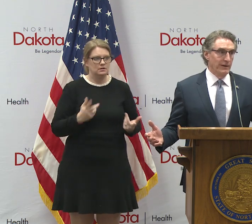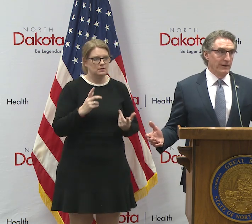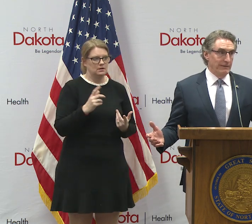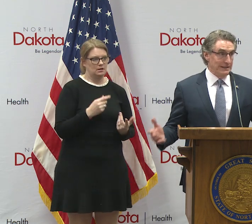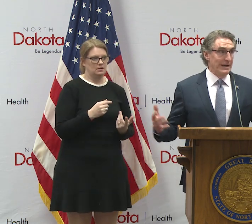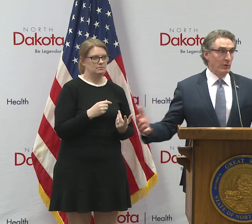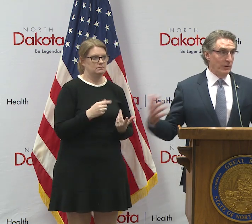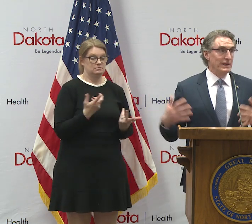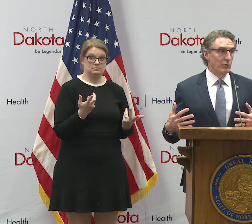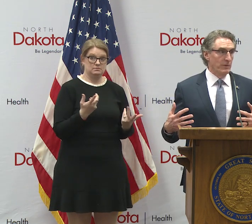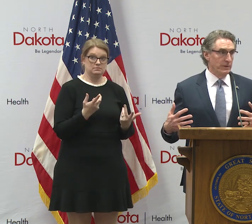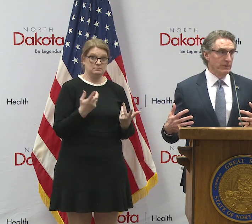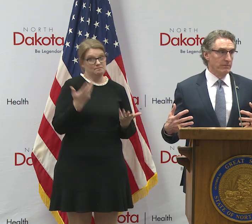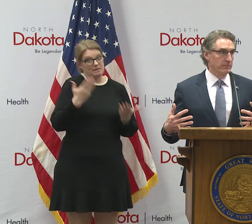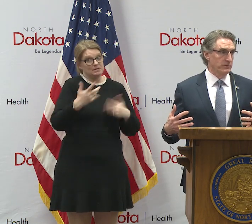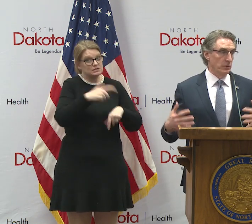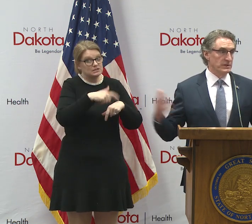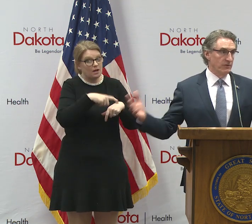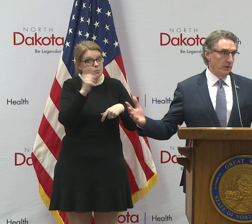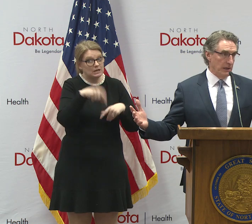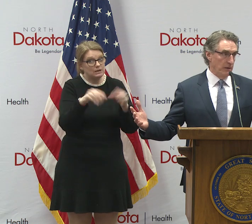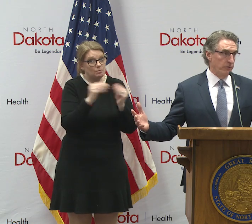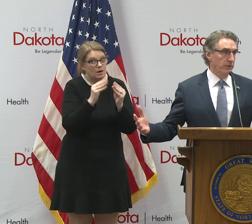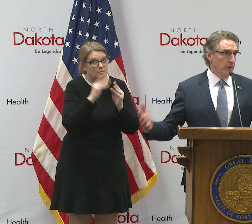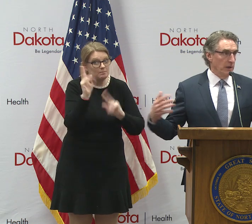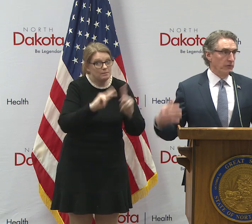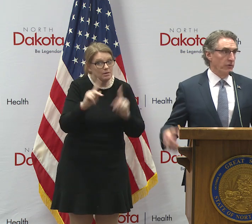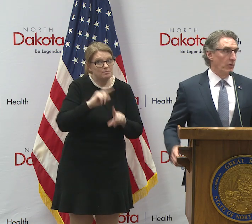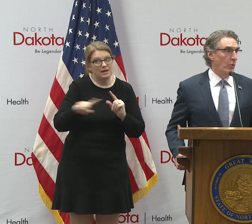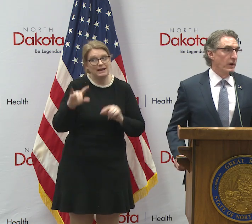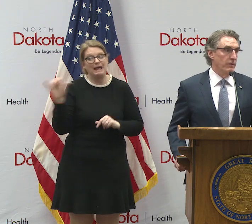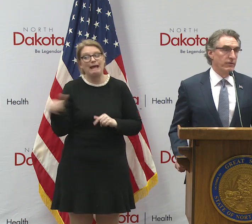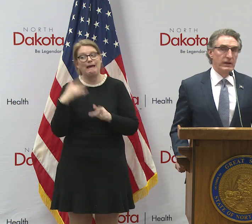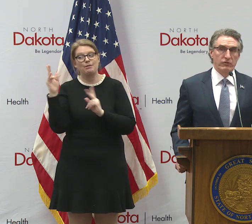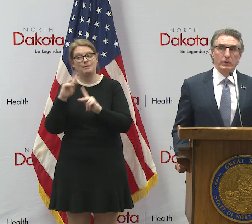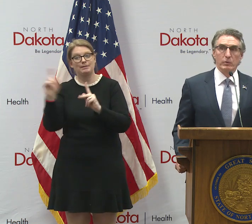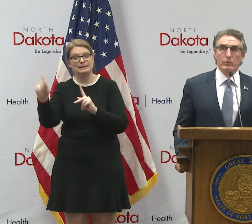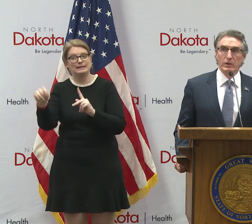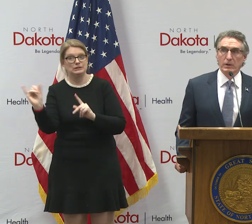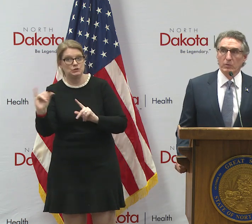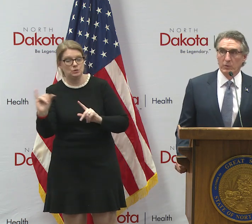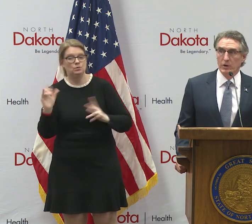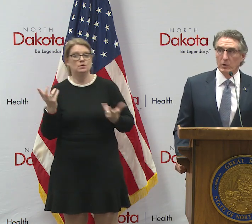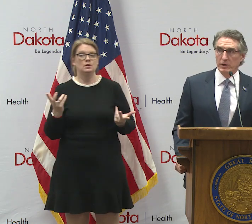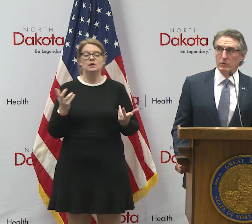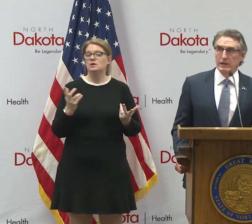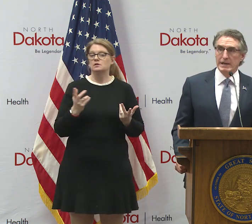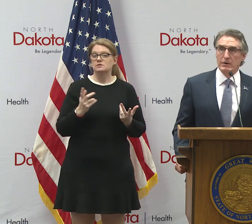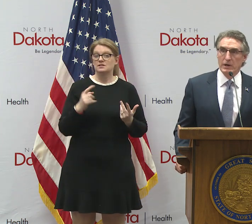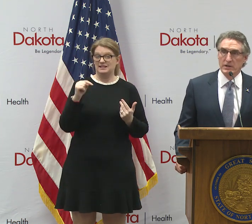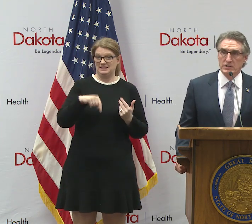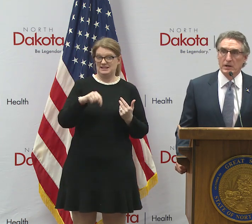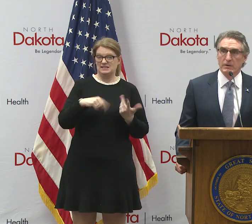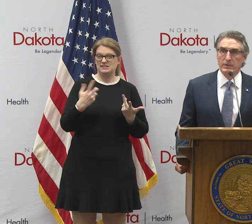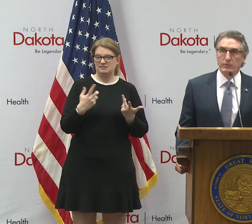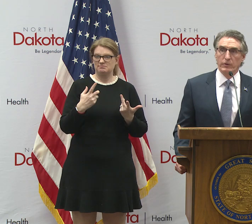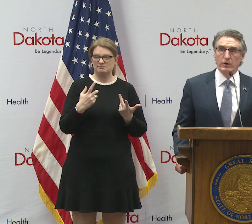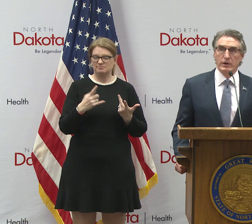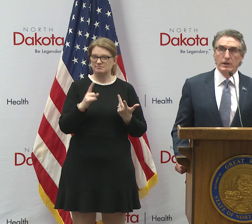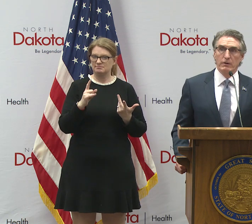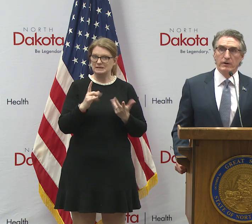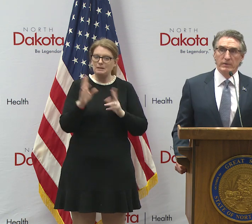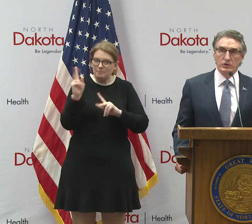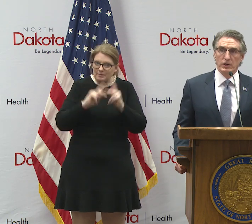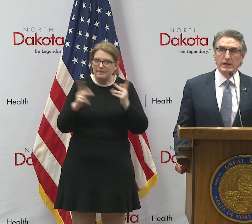with the time when we need more people, so does everybody else. And so one of the things we know we could really count on is people